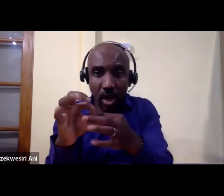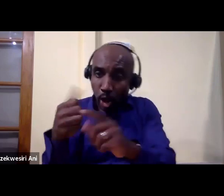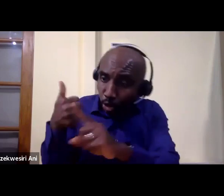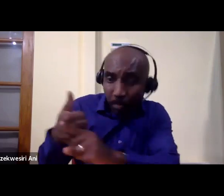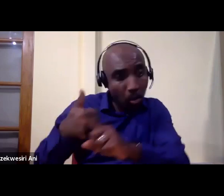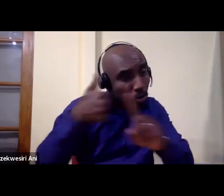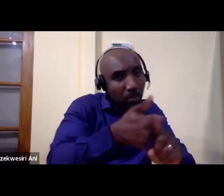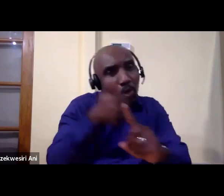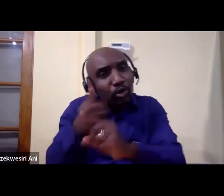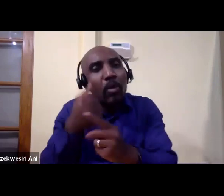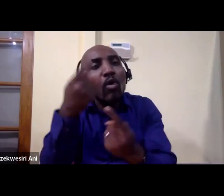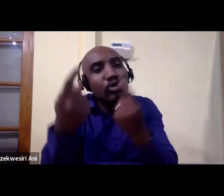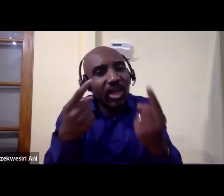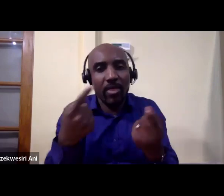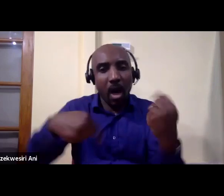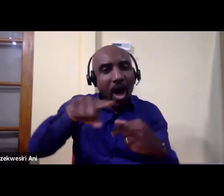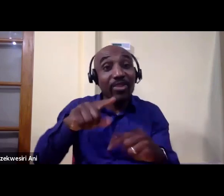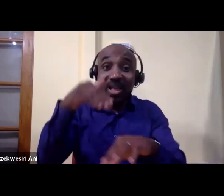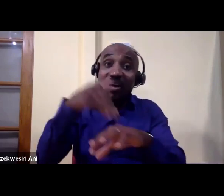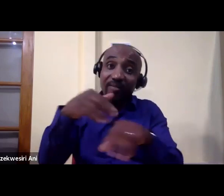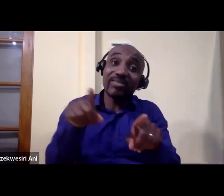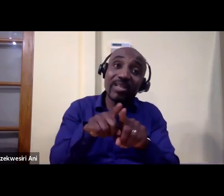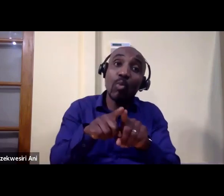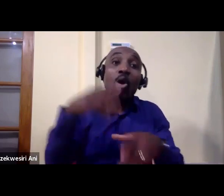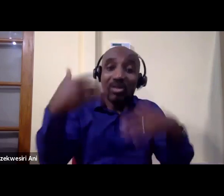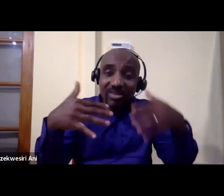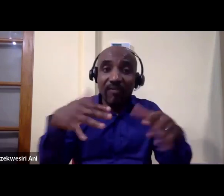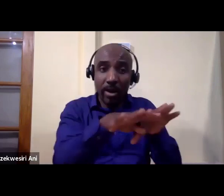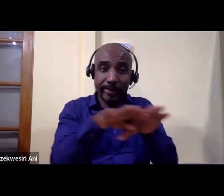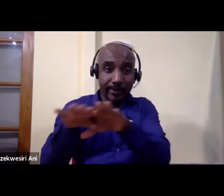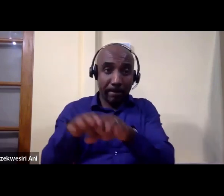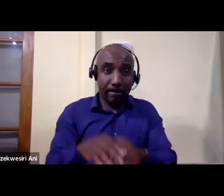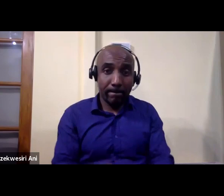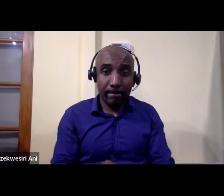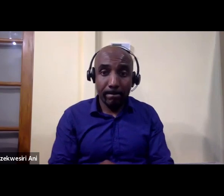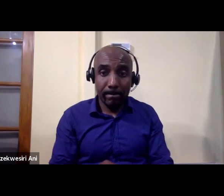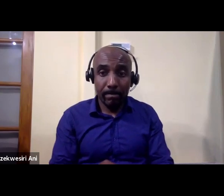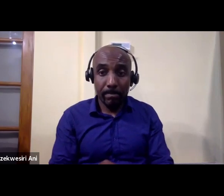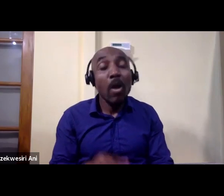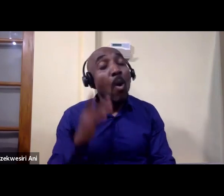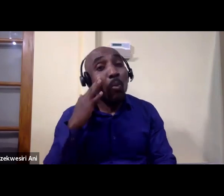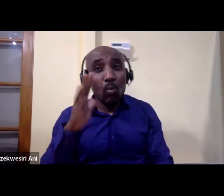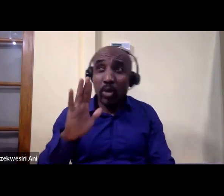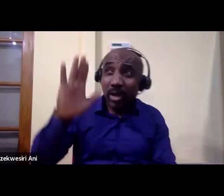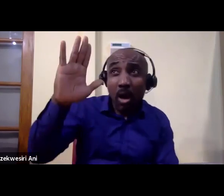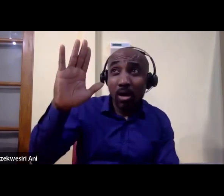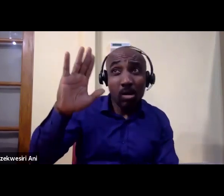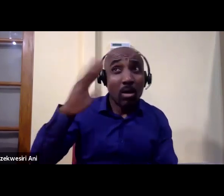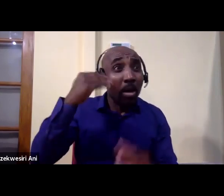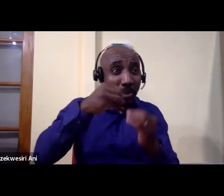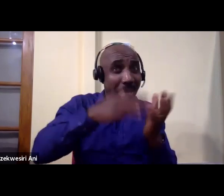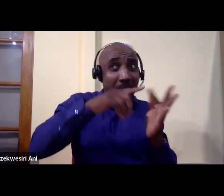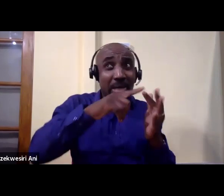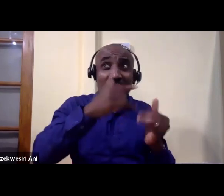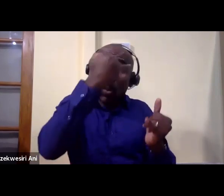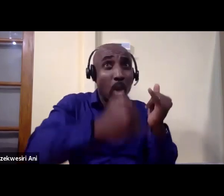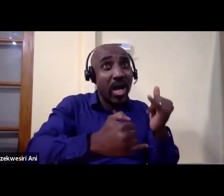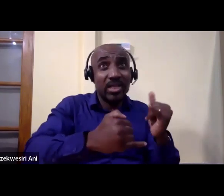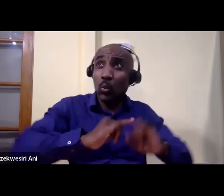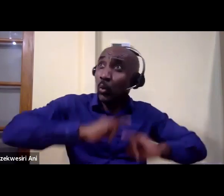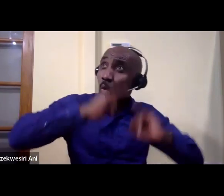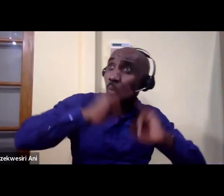people who are suffering. When we point out that we are having it worse, one of the things we're pointing out